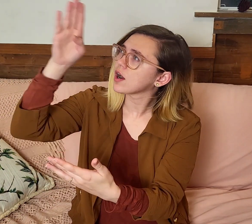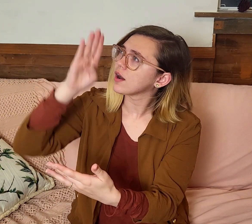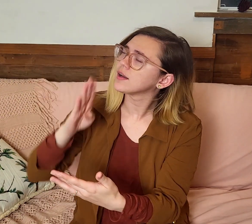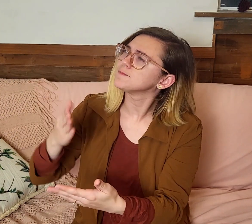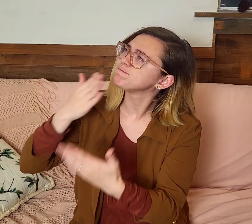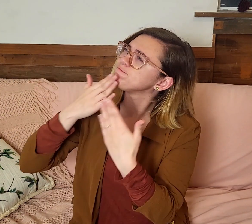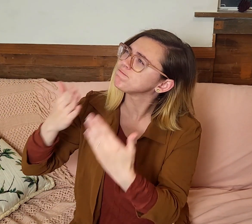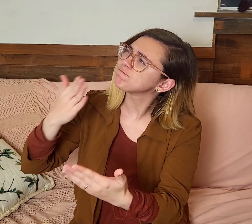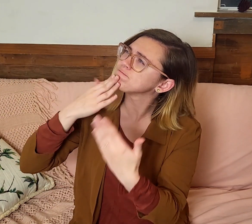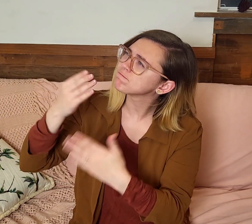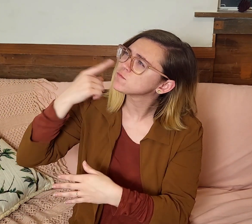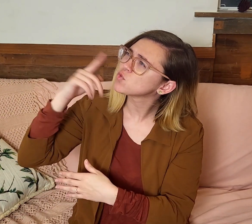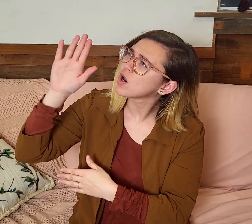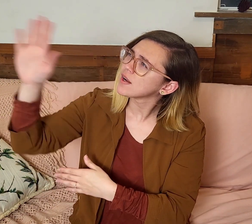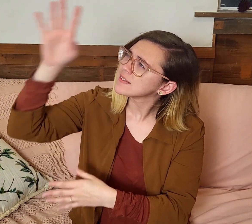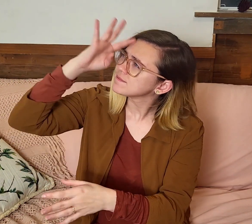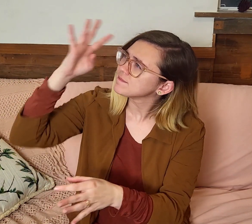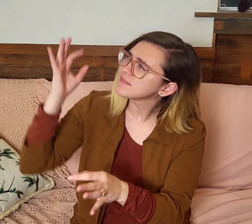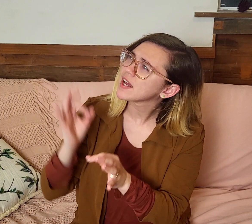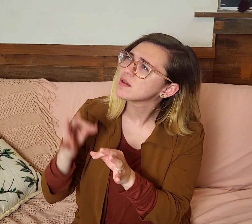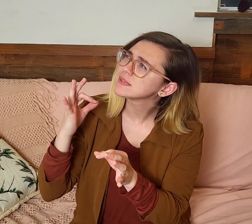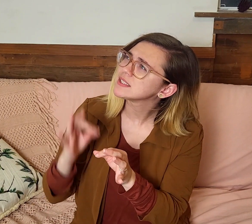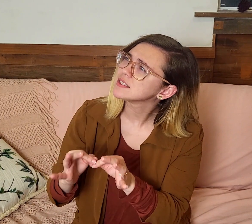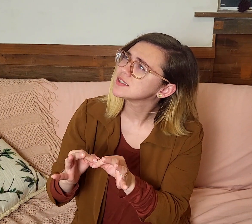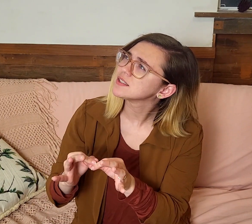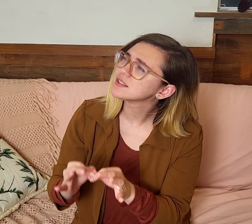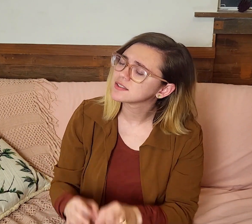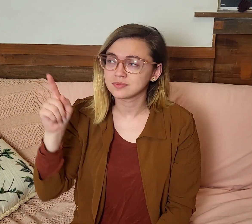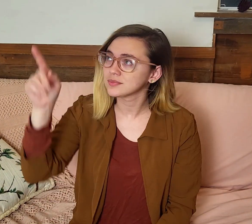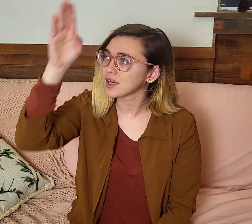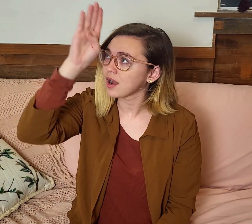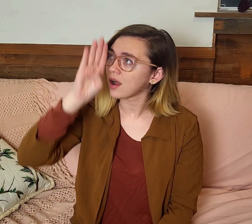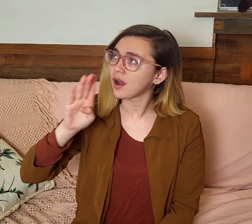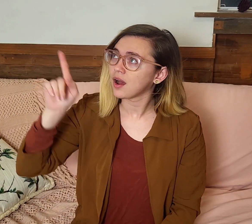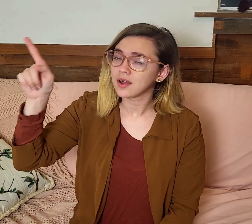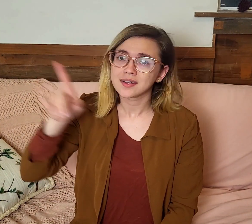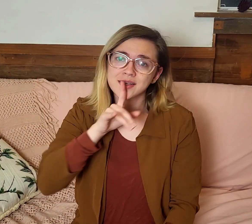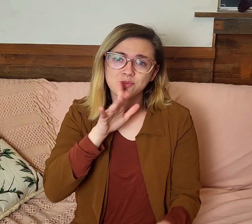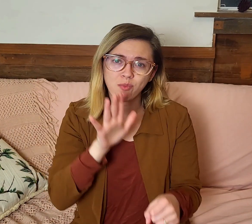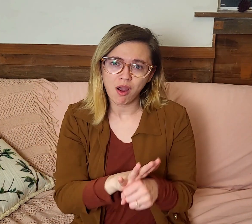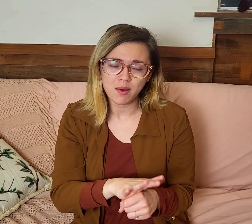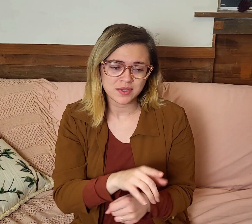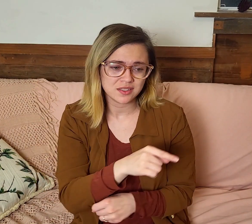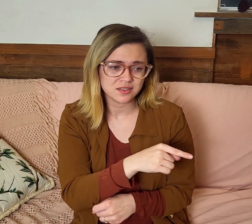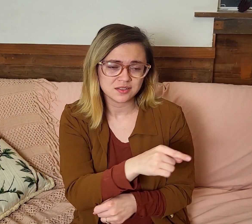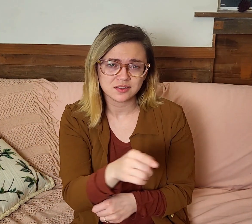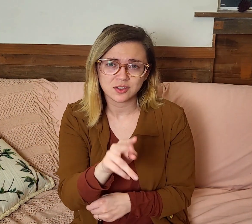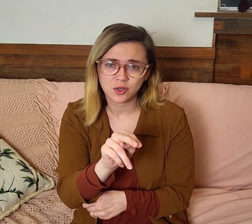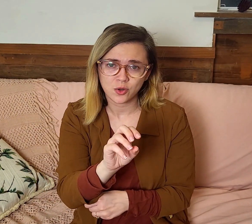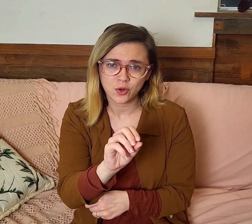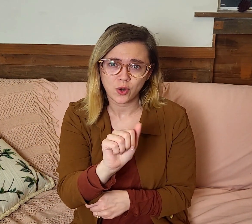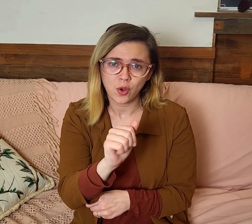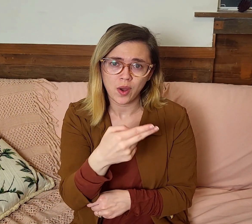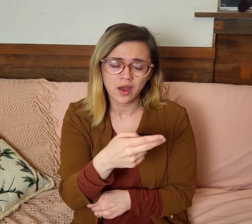honor God and thank Him for His faithfulness. And God promised